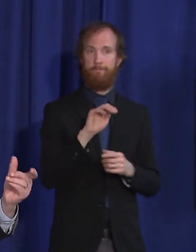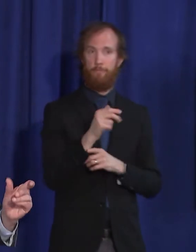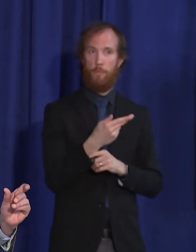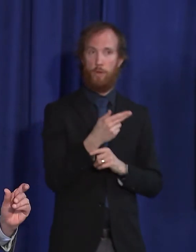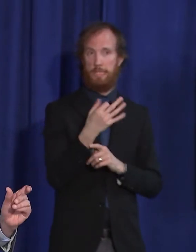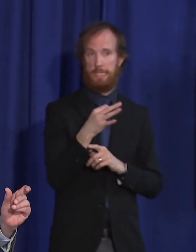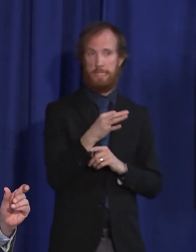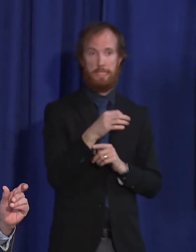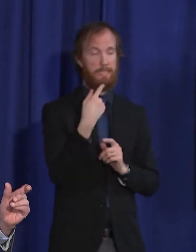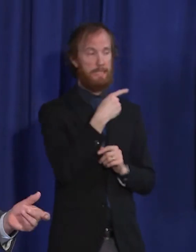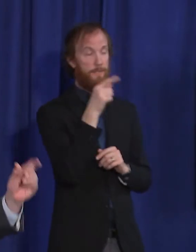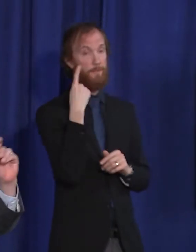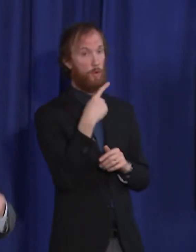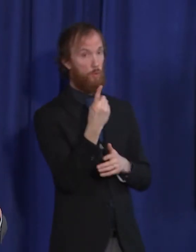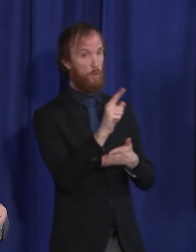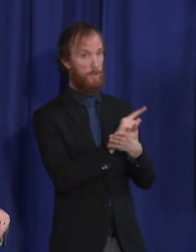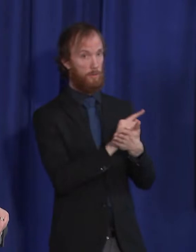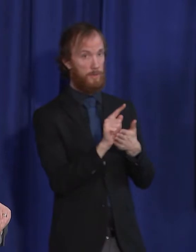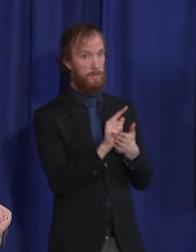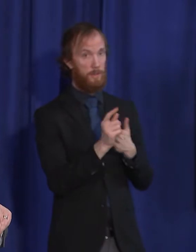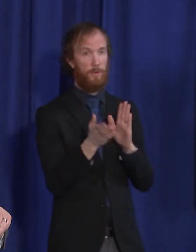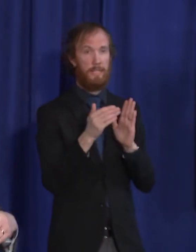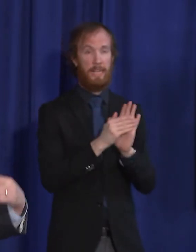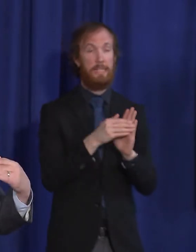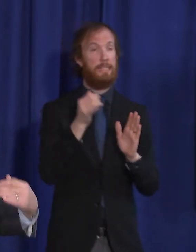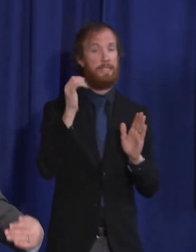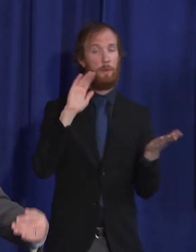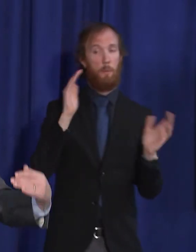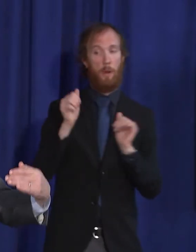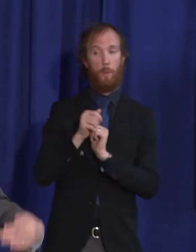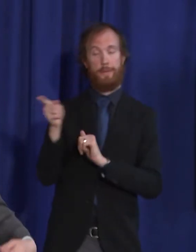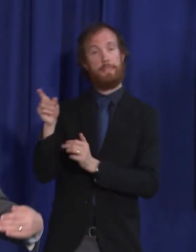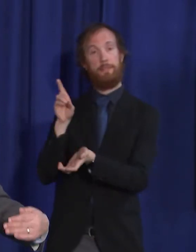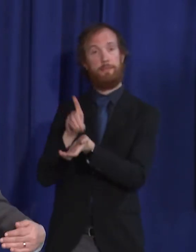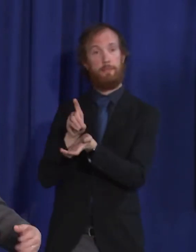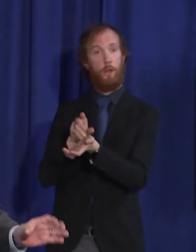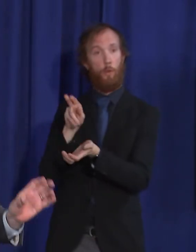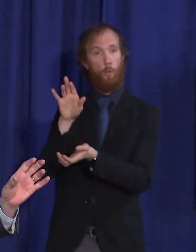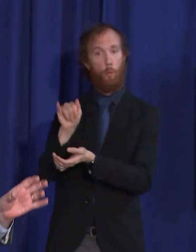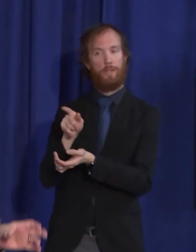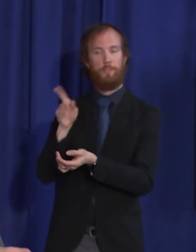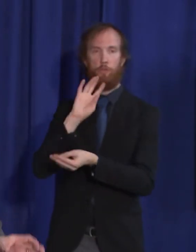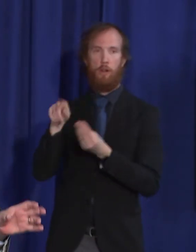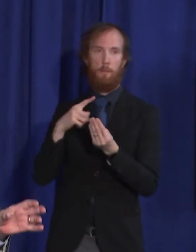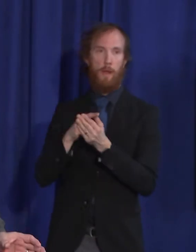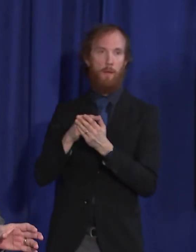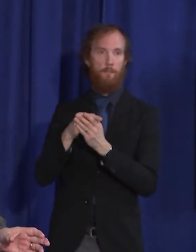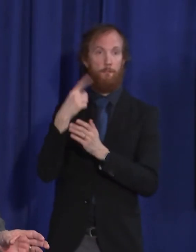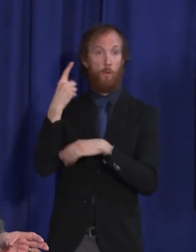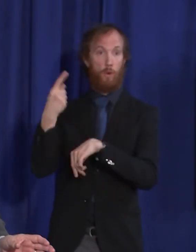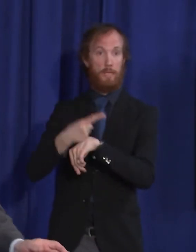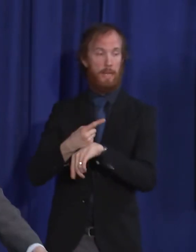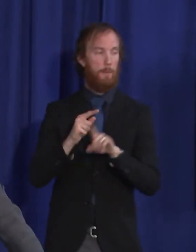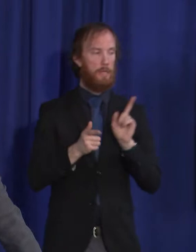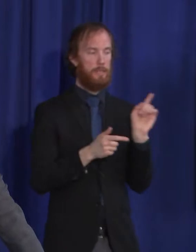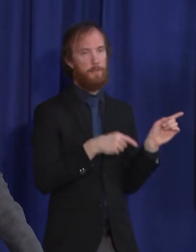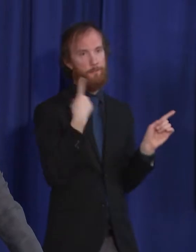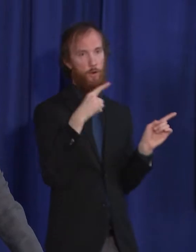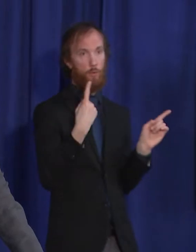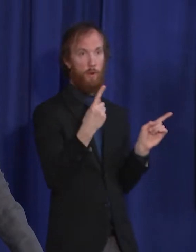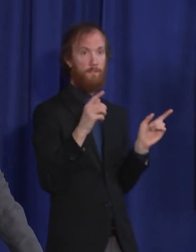is for the entire week. So keep that in mind. So, you know, what you see with Dr. Arwady is the city for per day. This is the entire week for the entire school